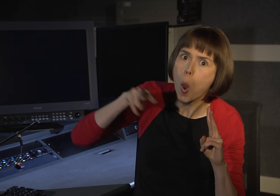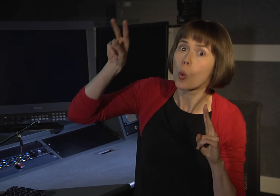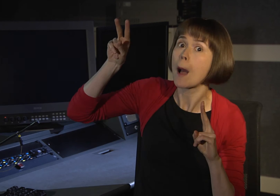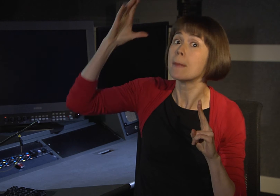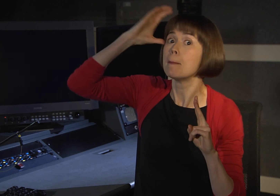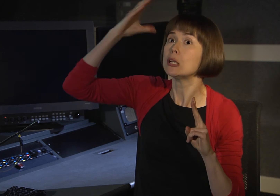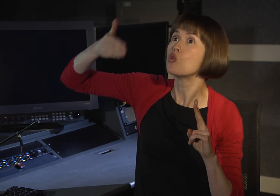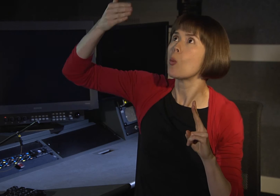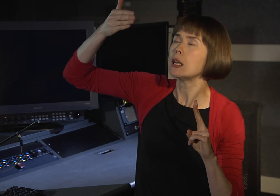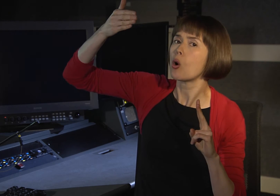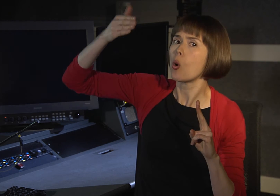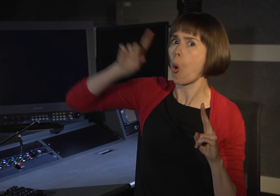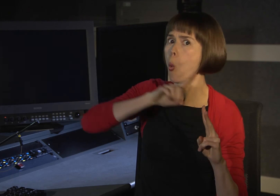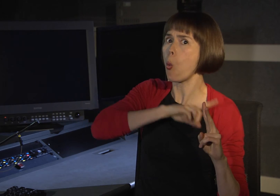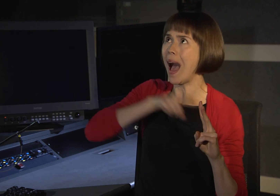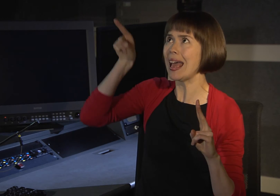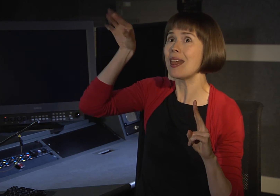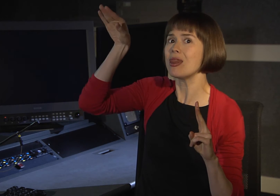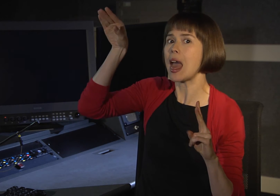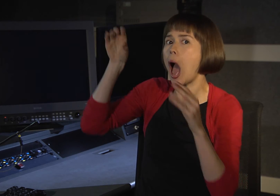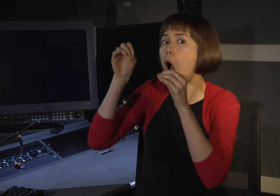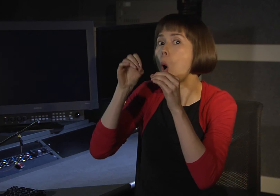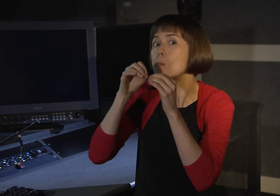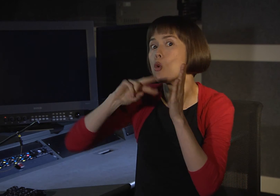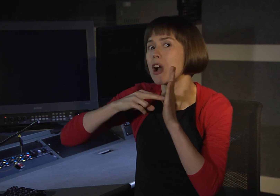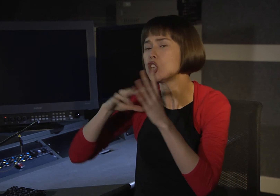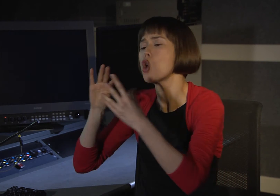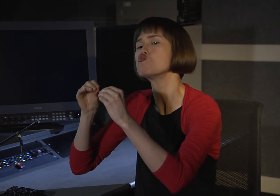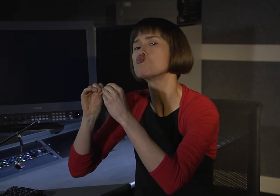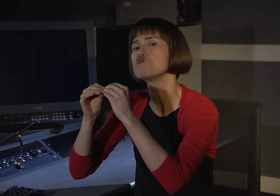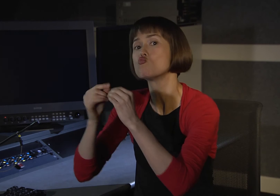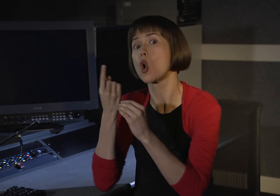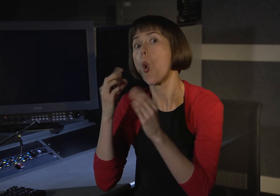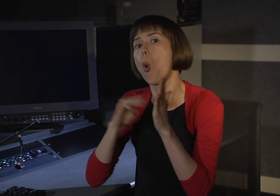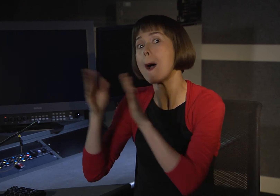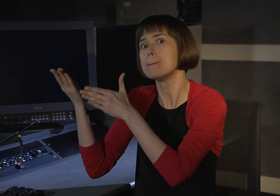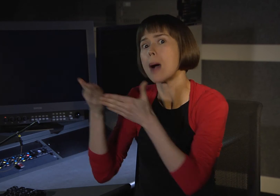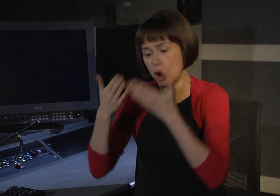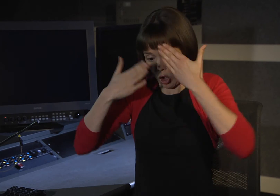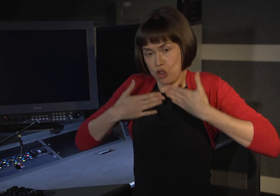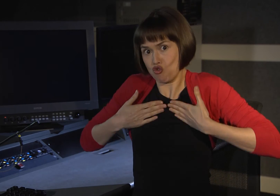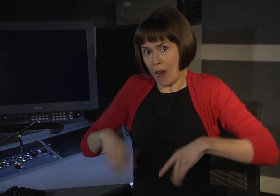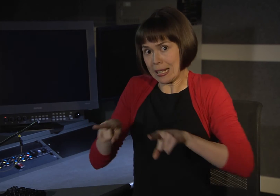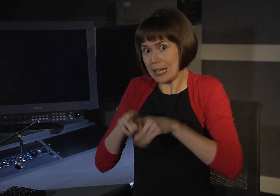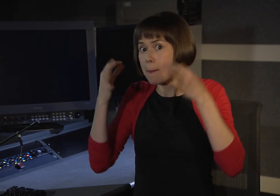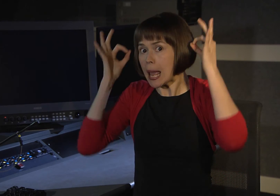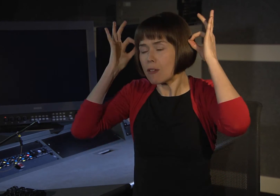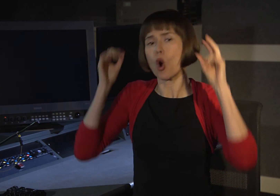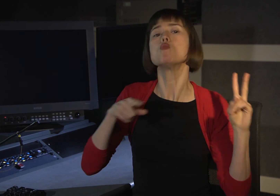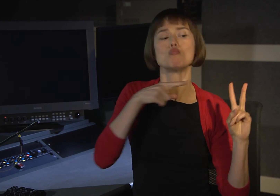come and look up at Hero's bedroom window because there Borachio is kissing Margaret. But remember, Margaret